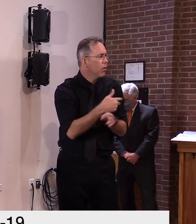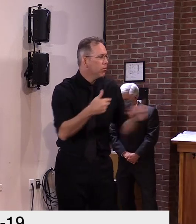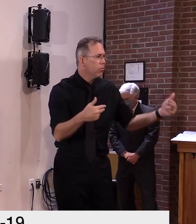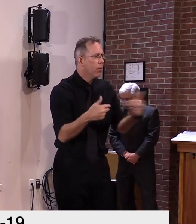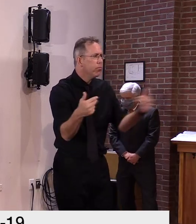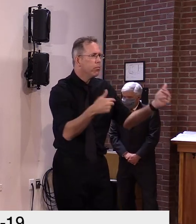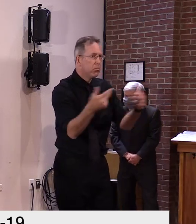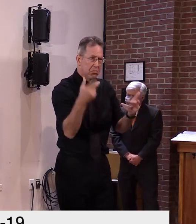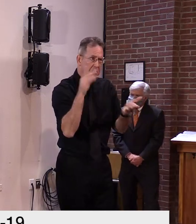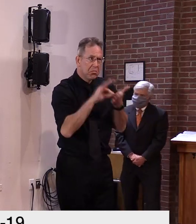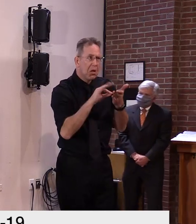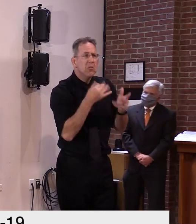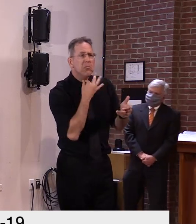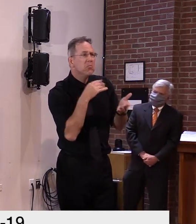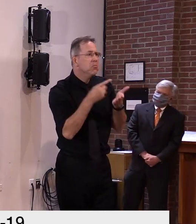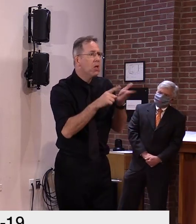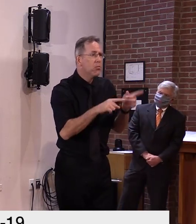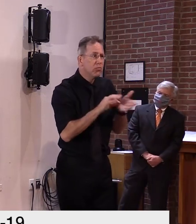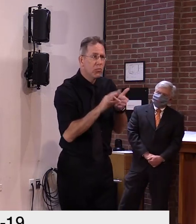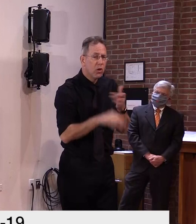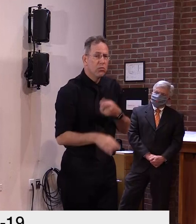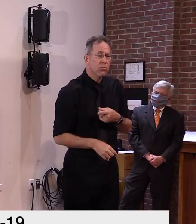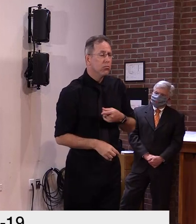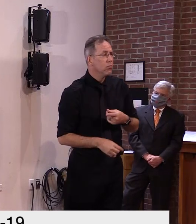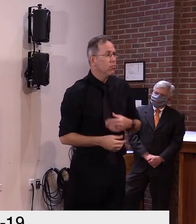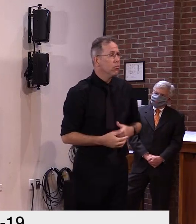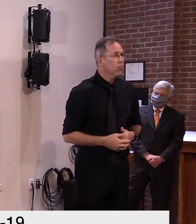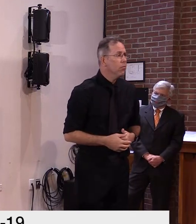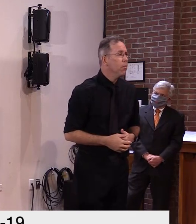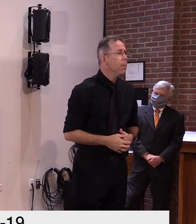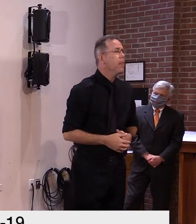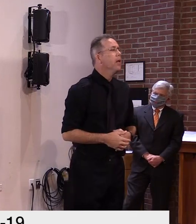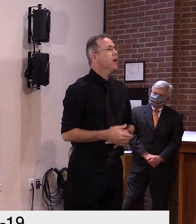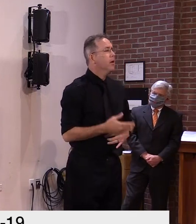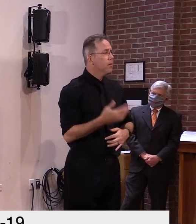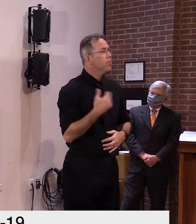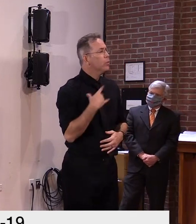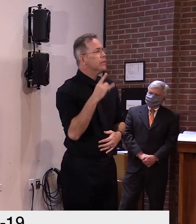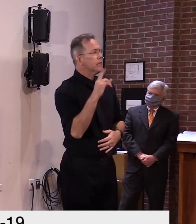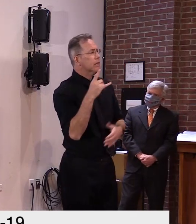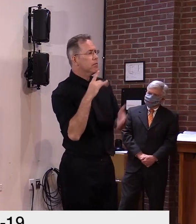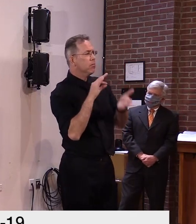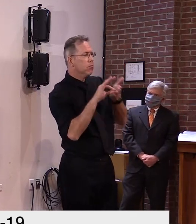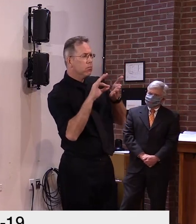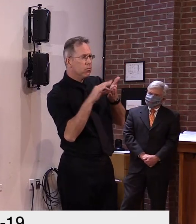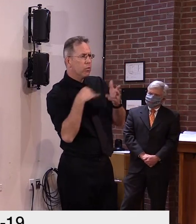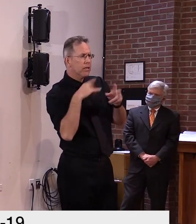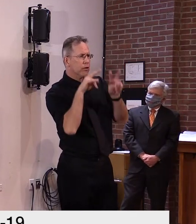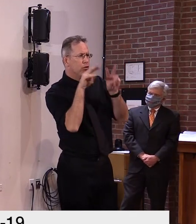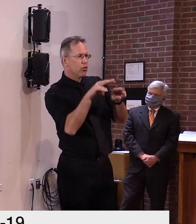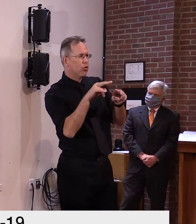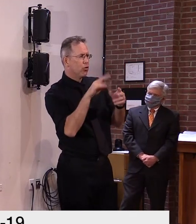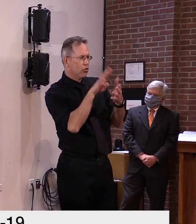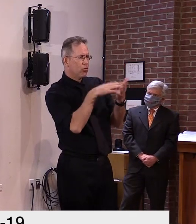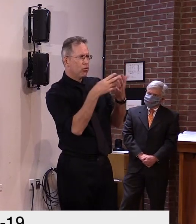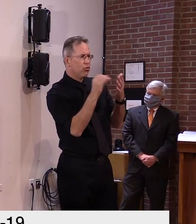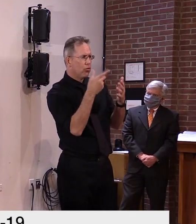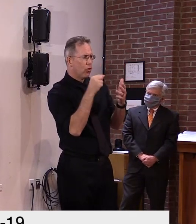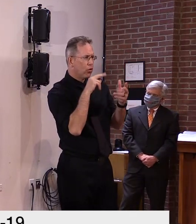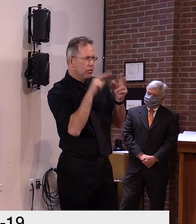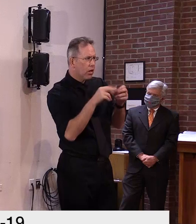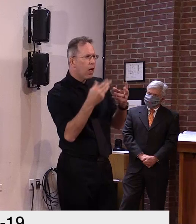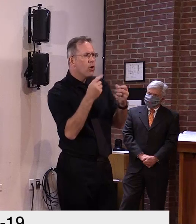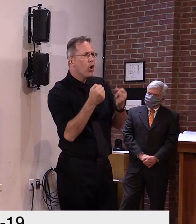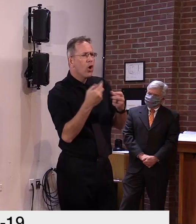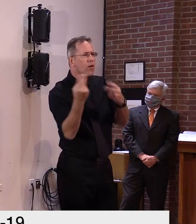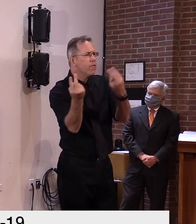the number of people traveling in and out of the state through some of the ports of entry, but it doesn't distinguish who's out of state and